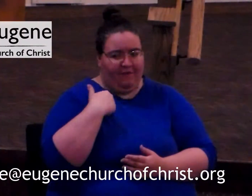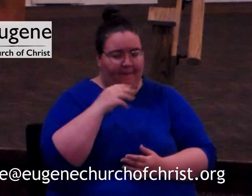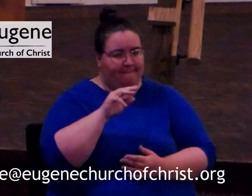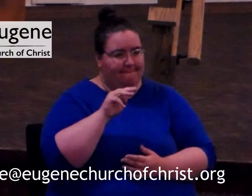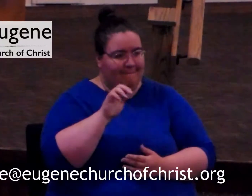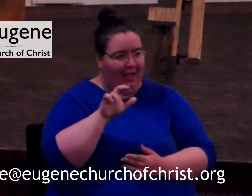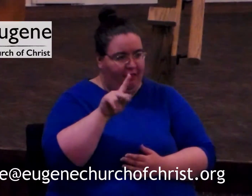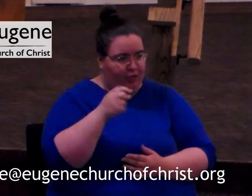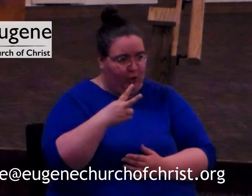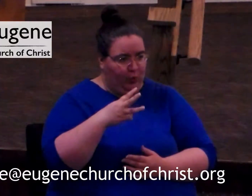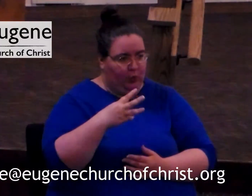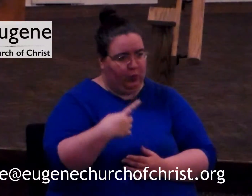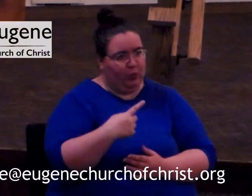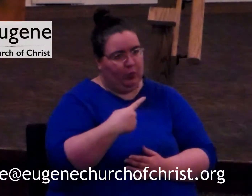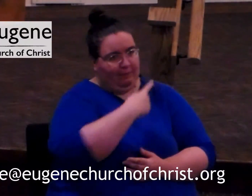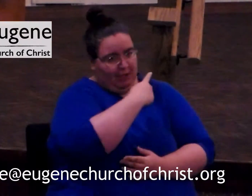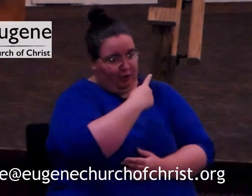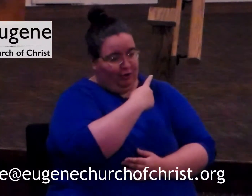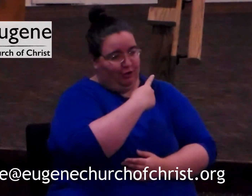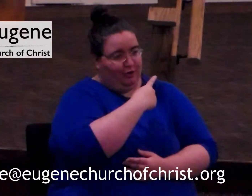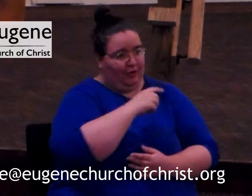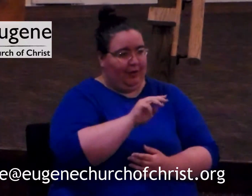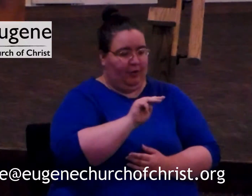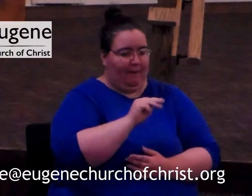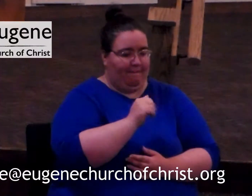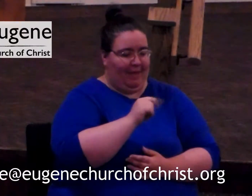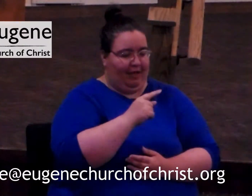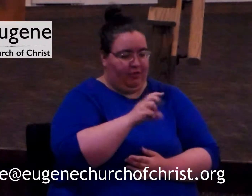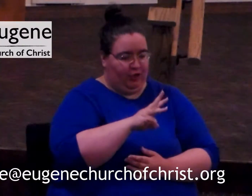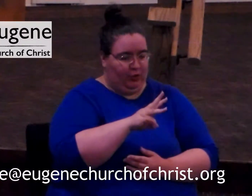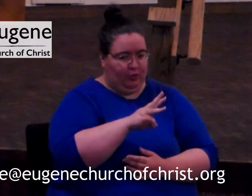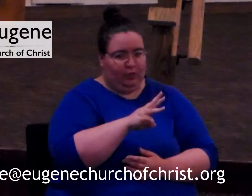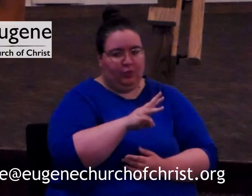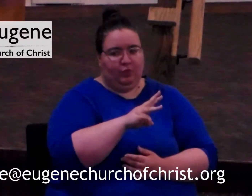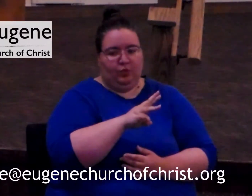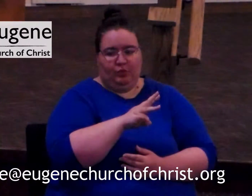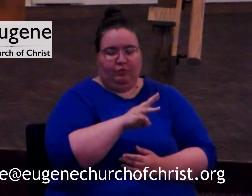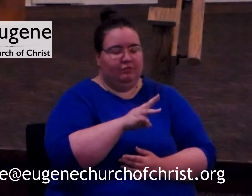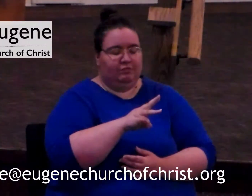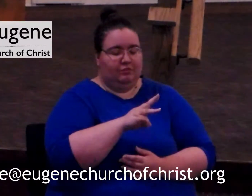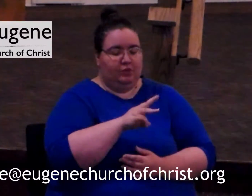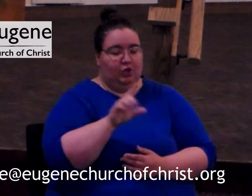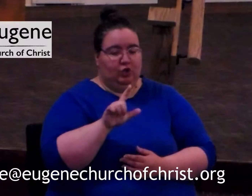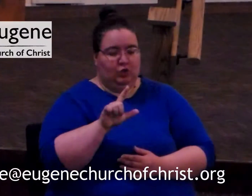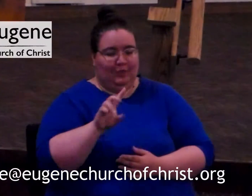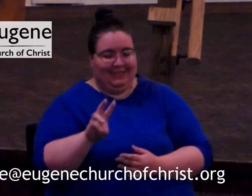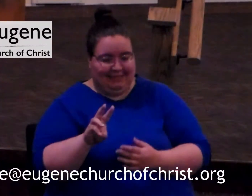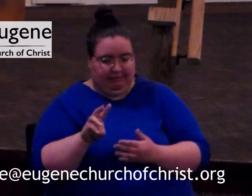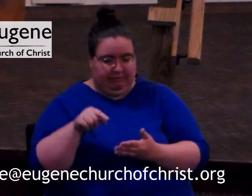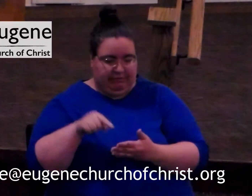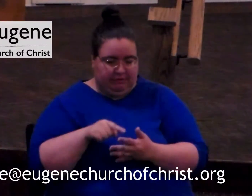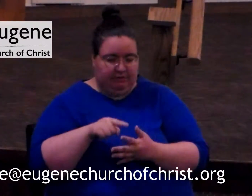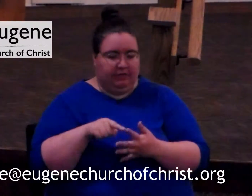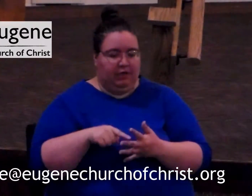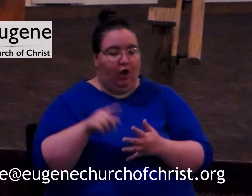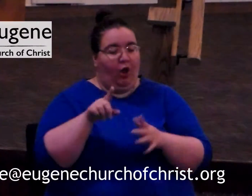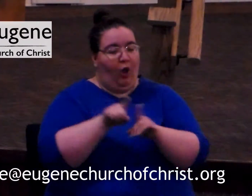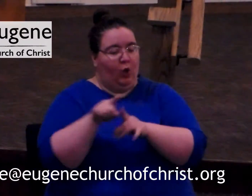to open to Matthew 26 so you can see that and see John 12 up here, however you would like to do it, that would be great.